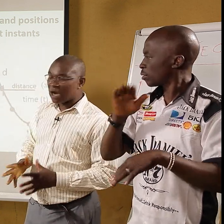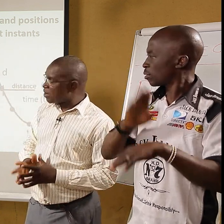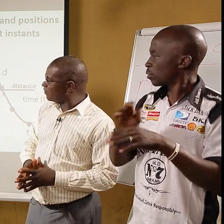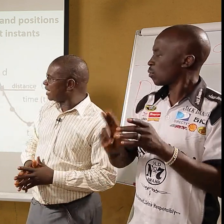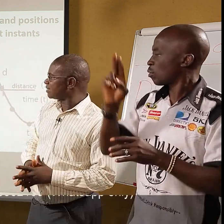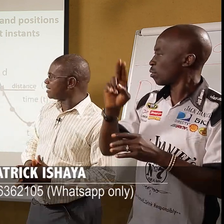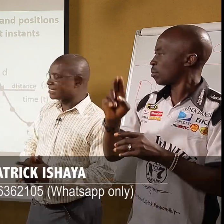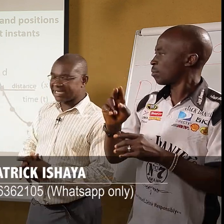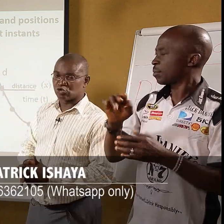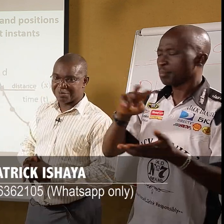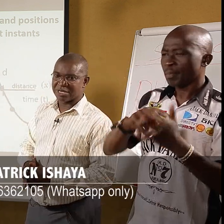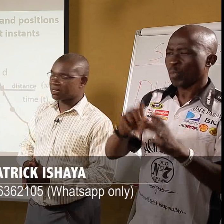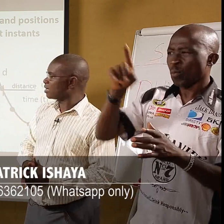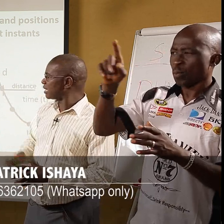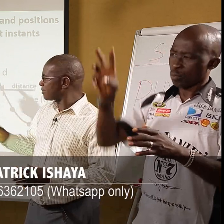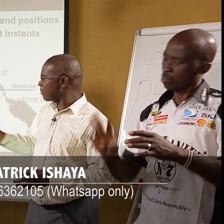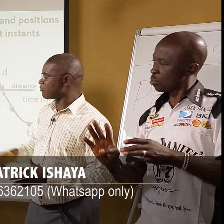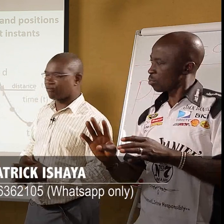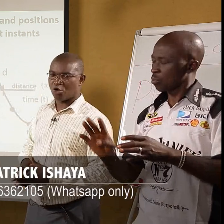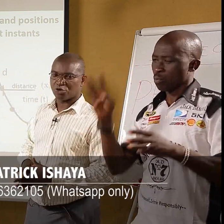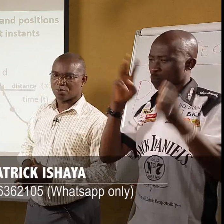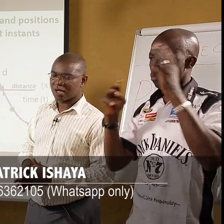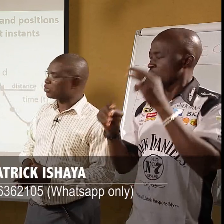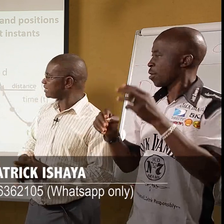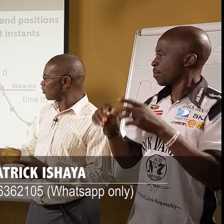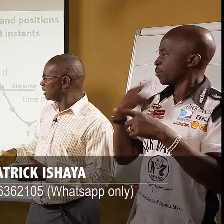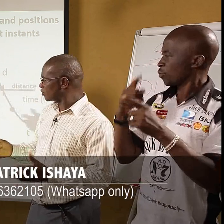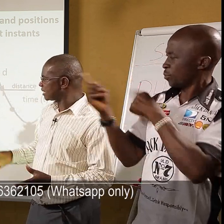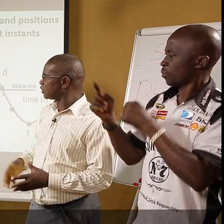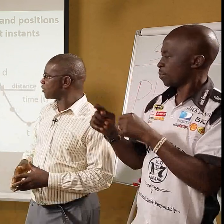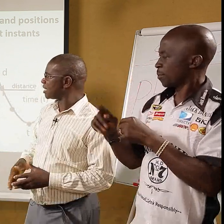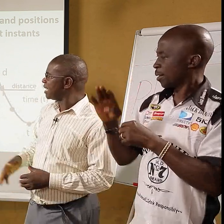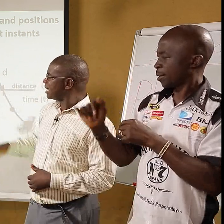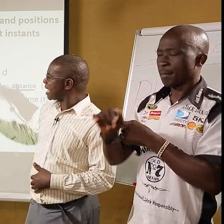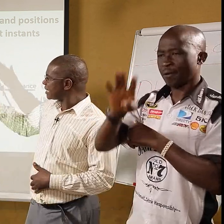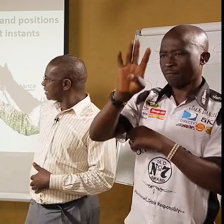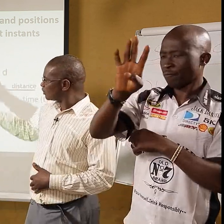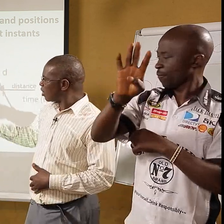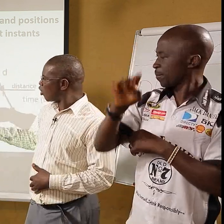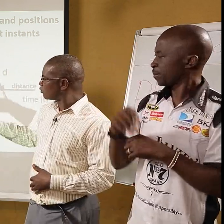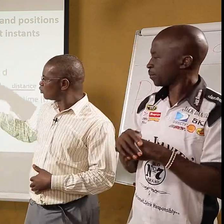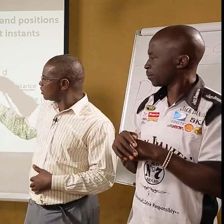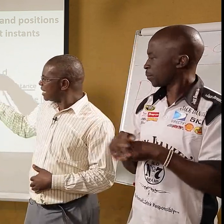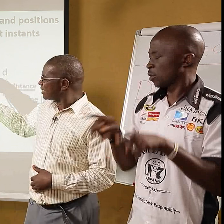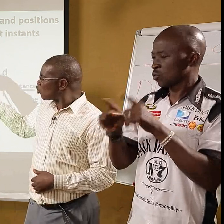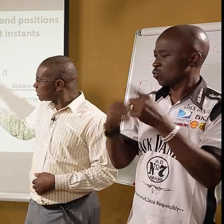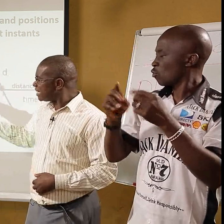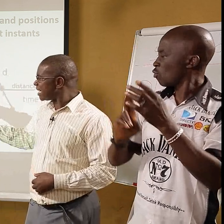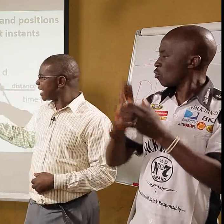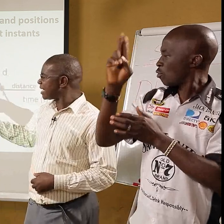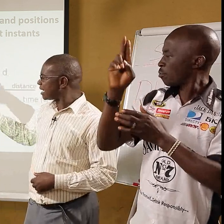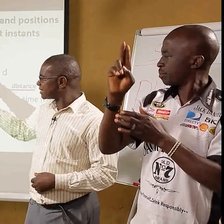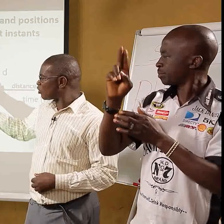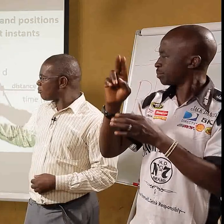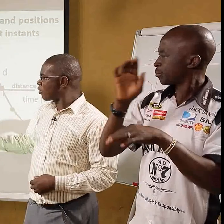one quarter wavelength is said to be lambda by 4, which is equivalent to 90 degrees. Then as it is going up to, touching